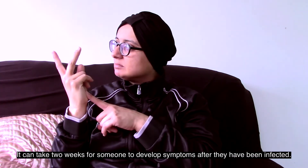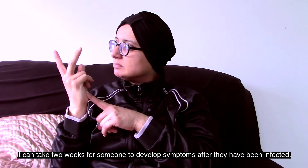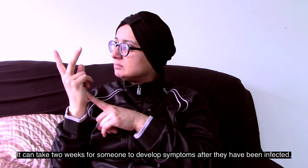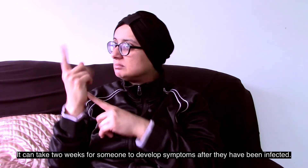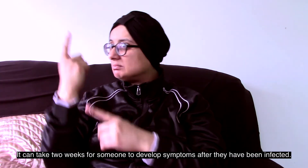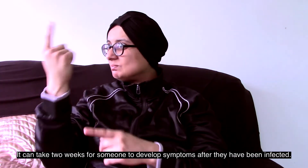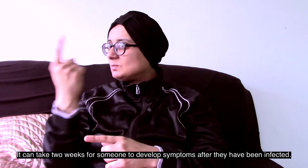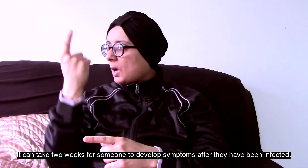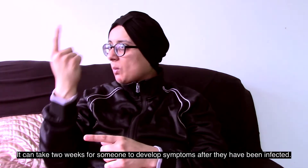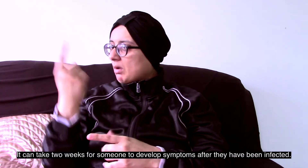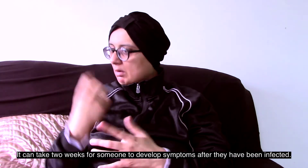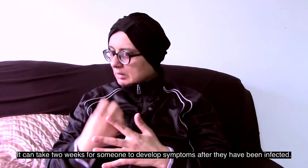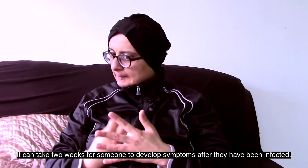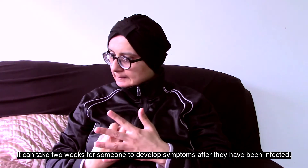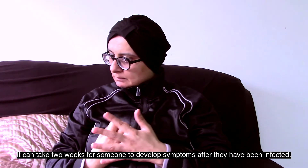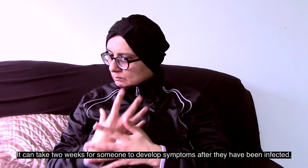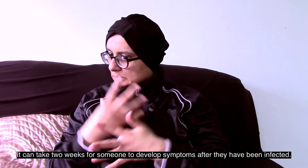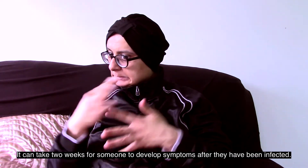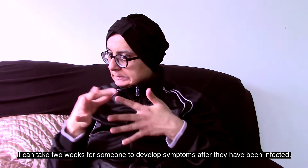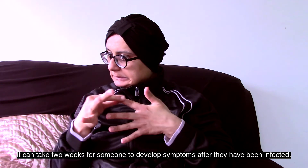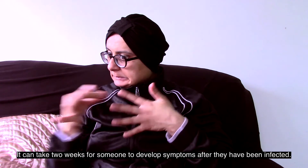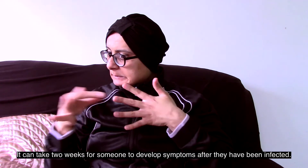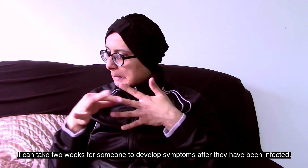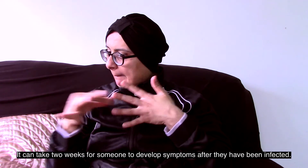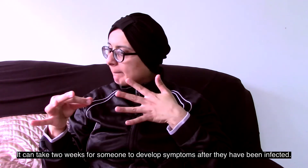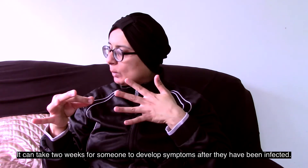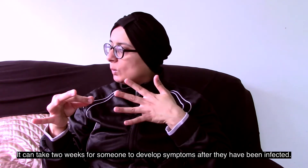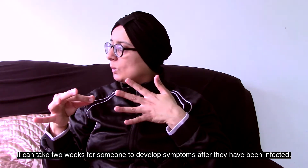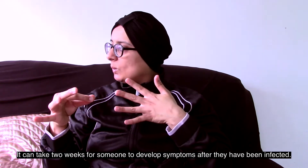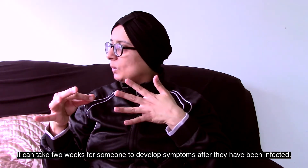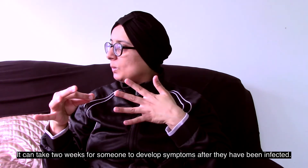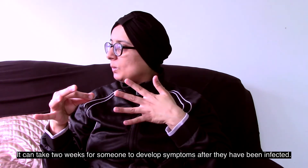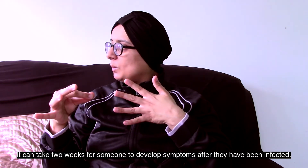It can take 2 weeks for someone to develop symptoms after they've been infected.